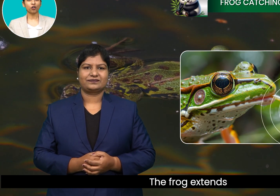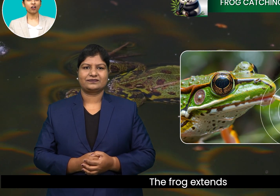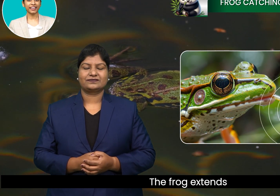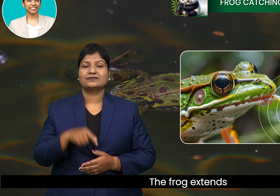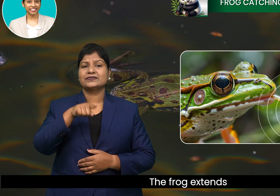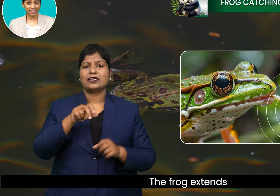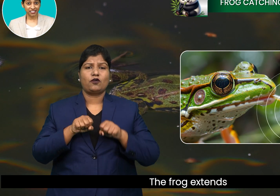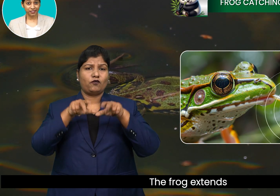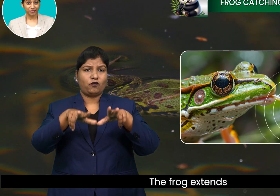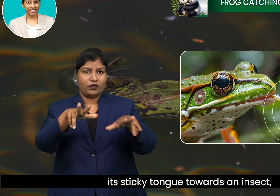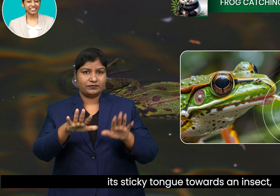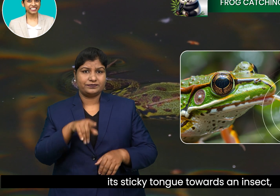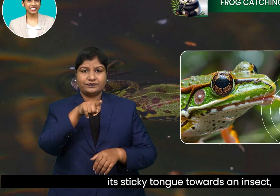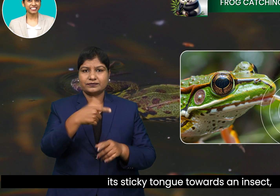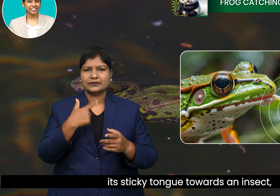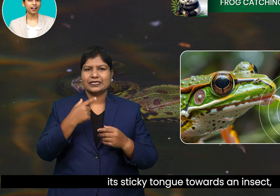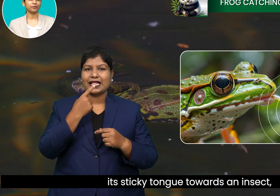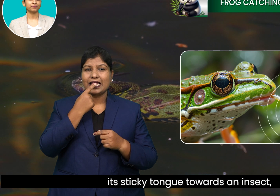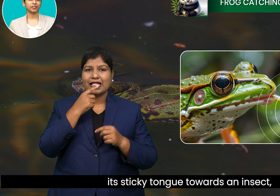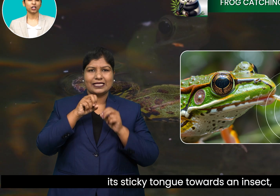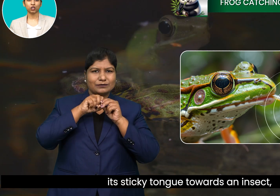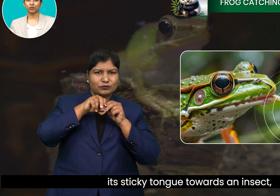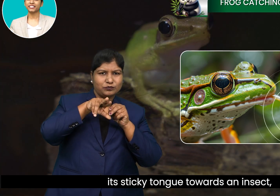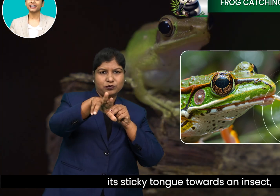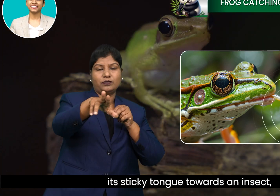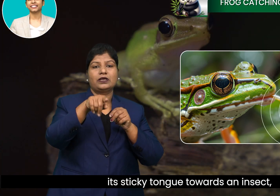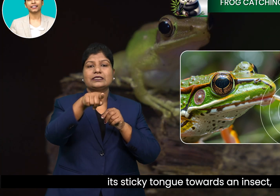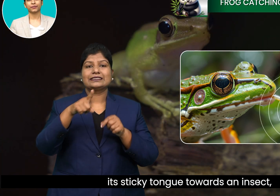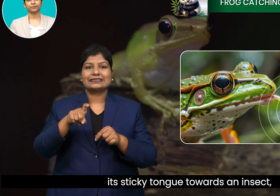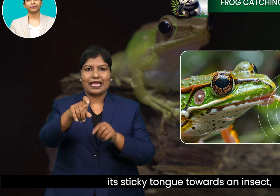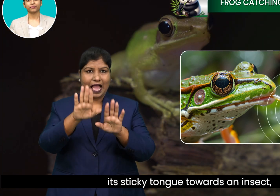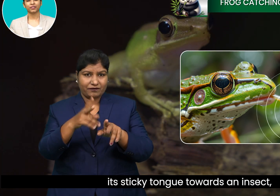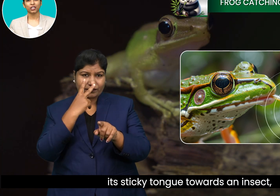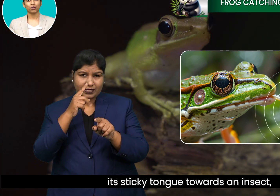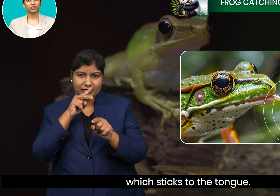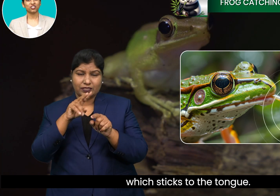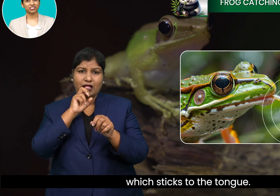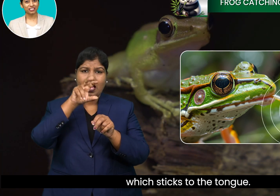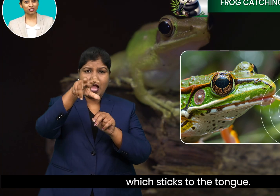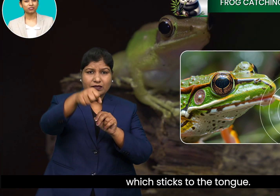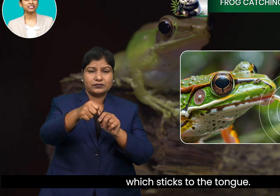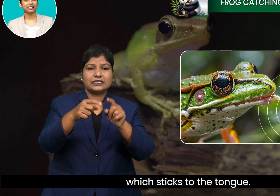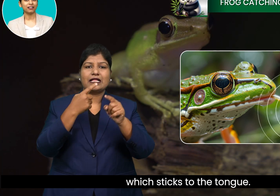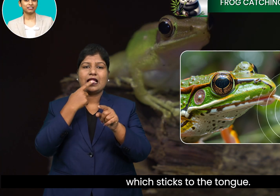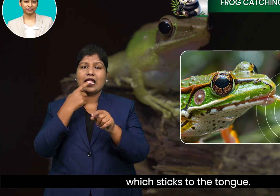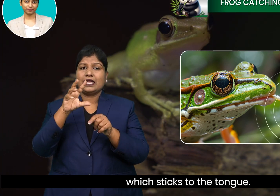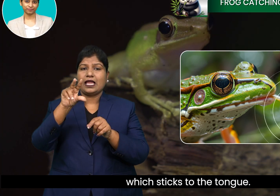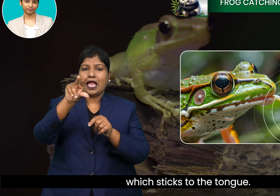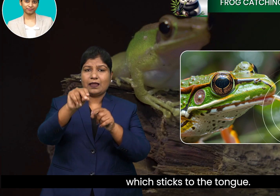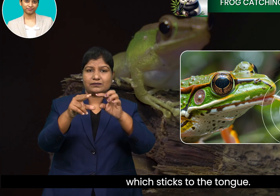The frog extends its sticky tongue towards an insect, which sticks to the